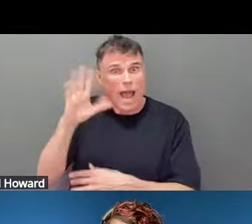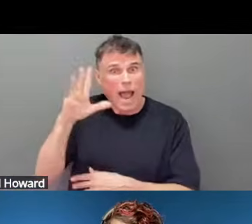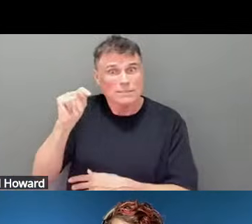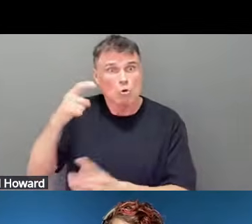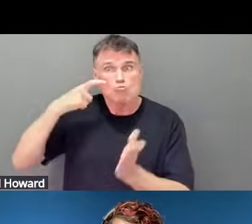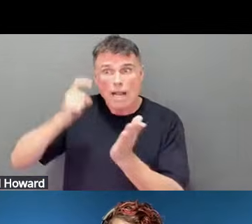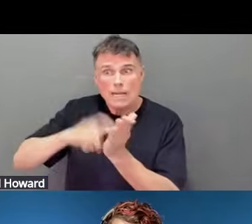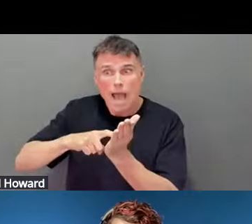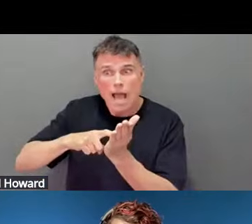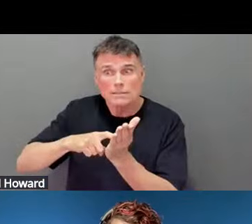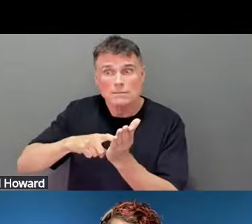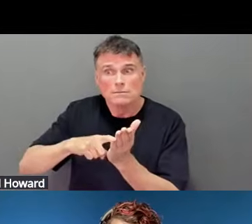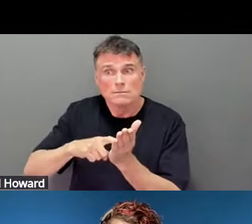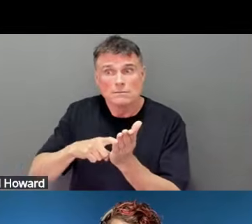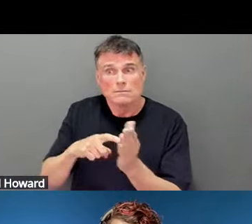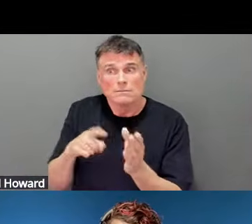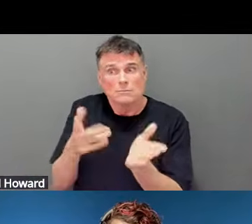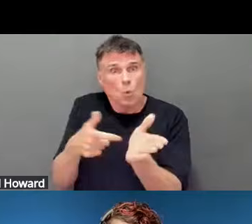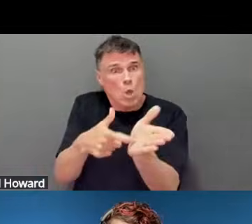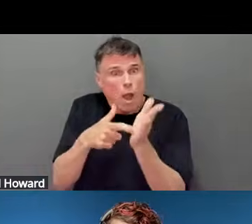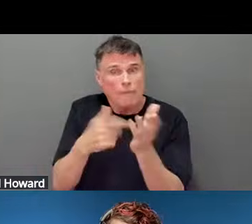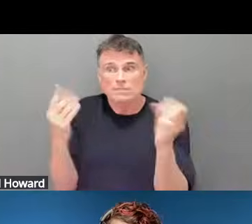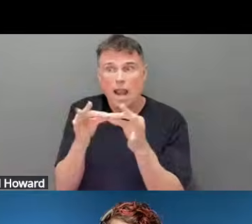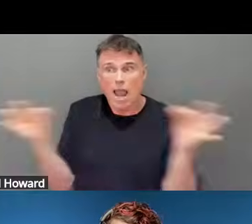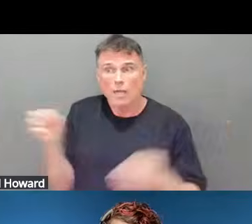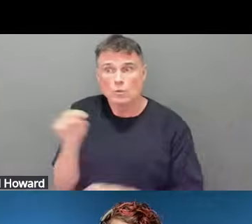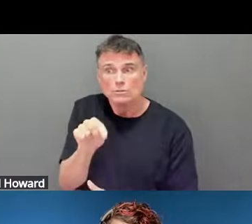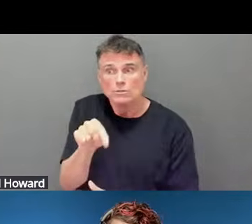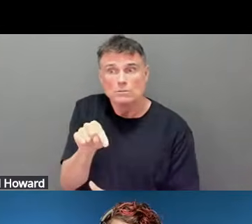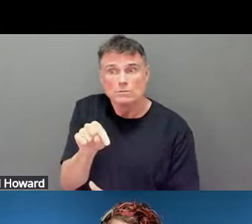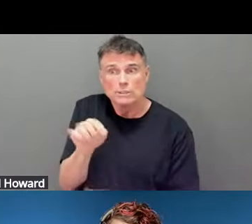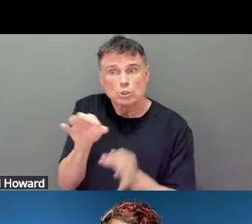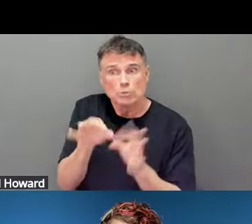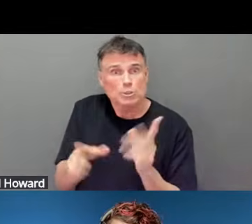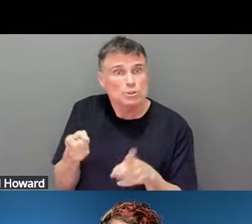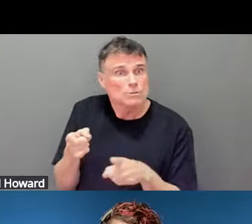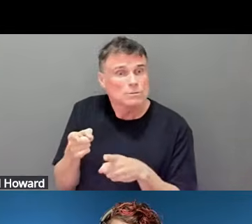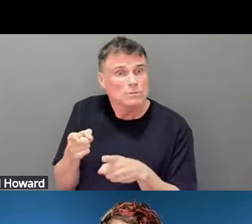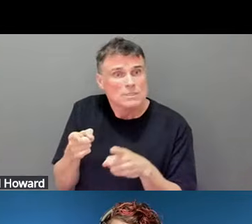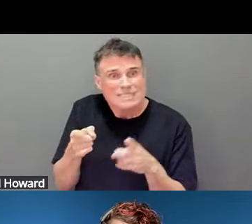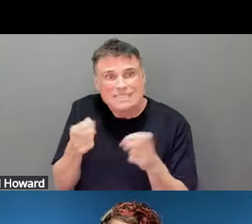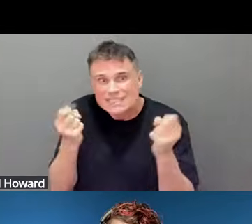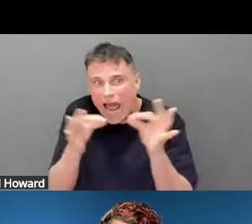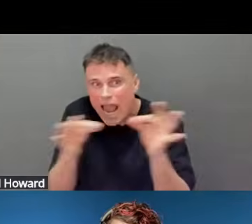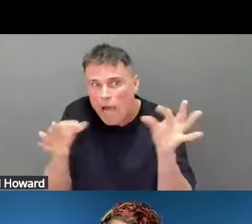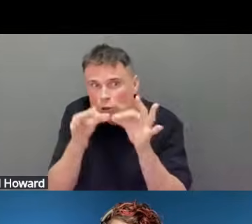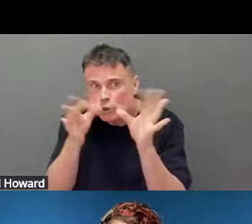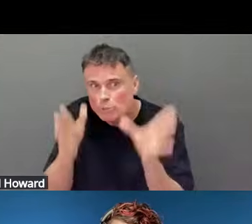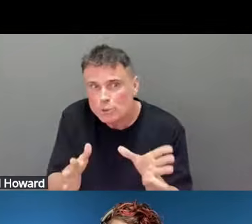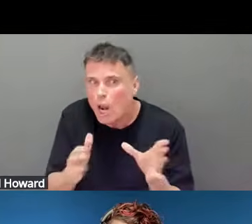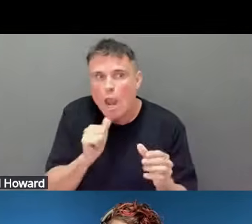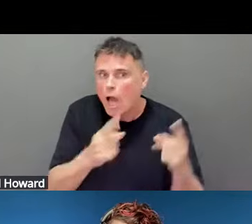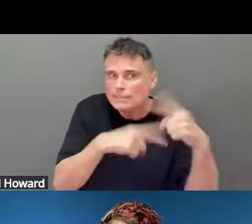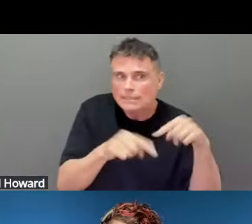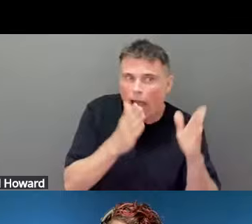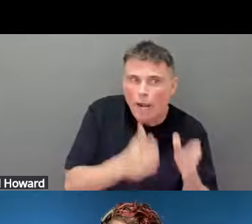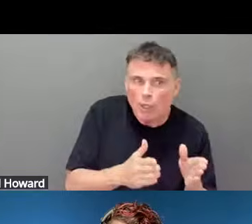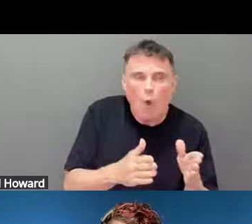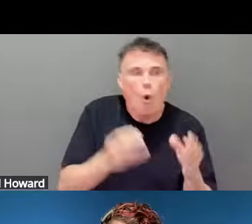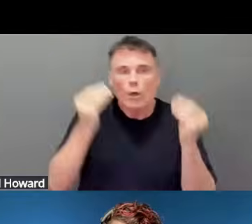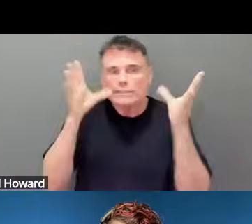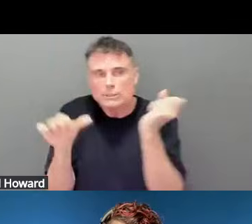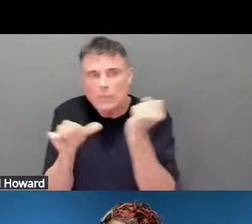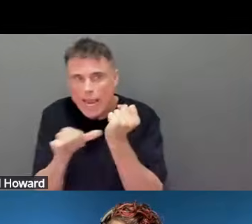to provide language access. And the School Act indeed recognizes the requirement of sign language interpreters.